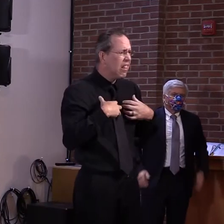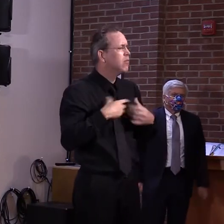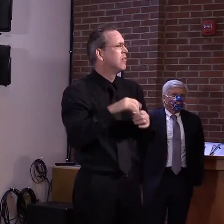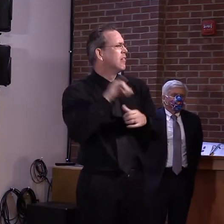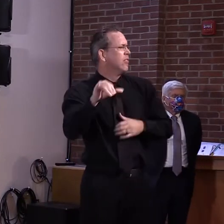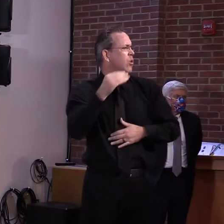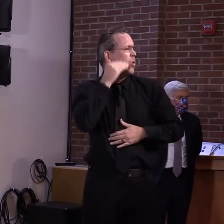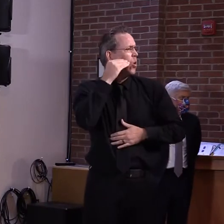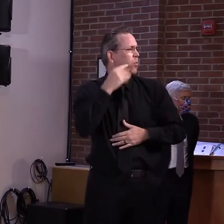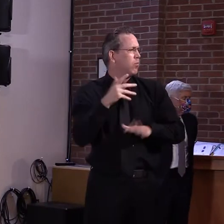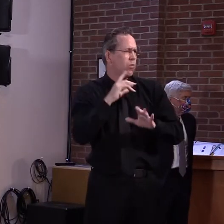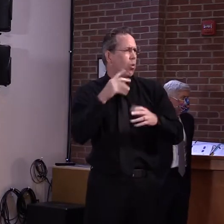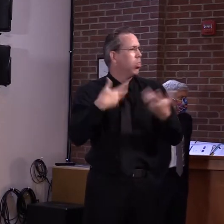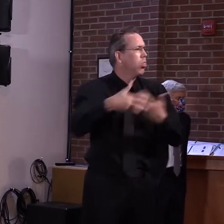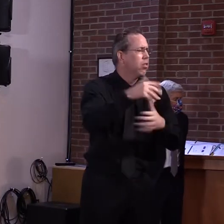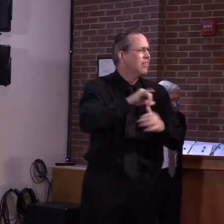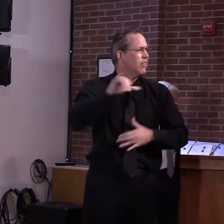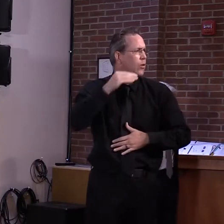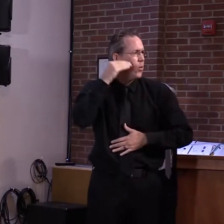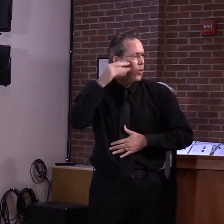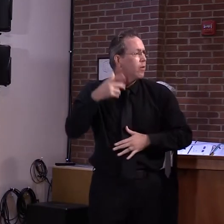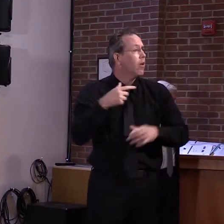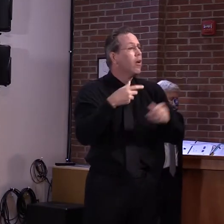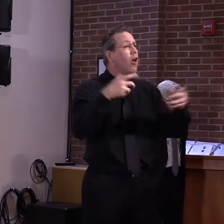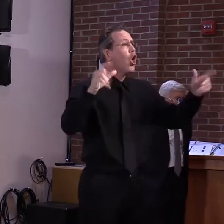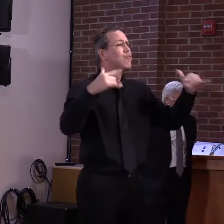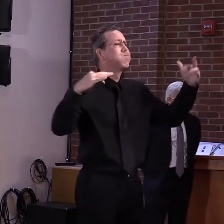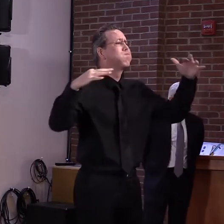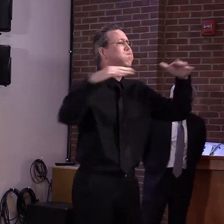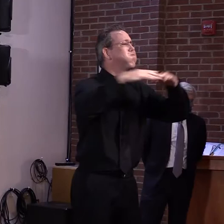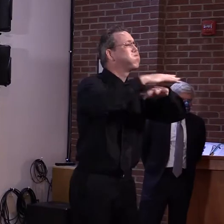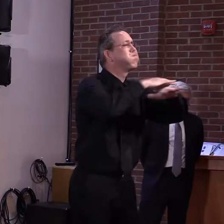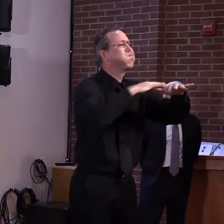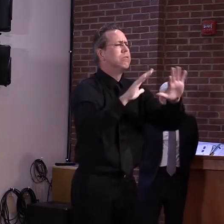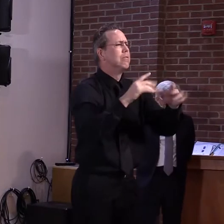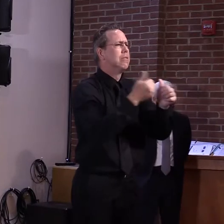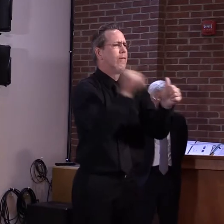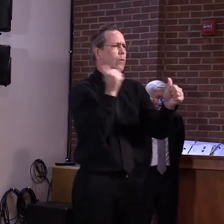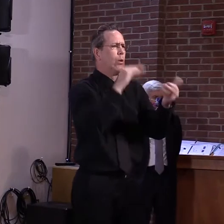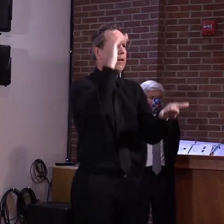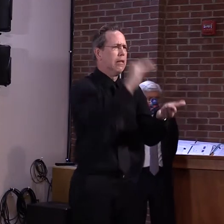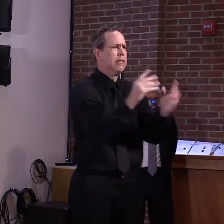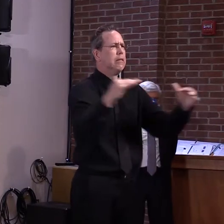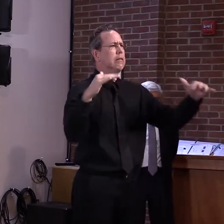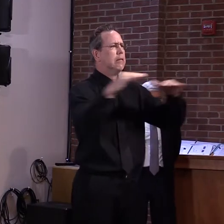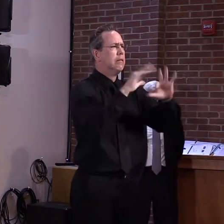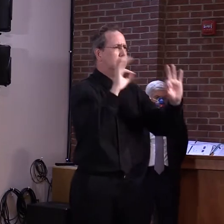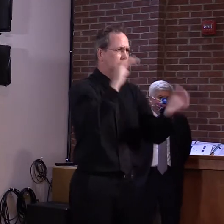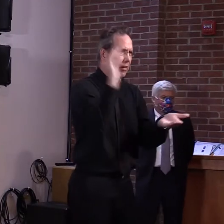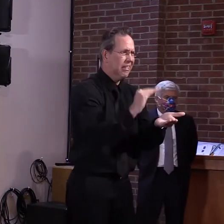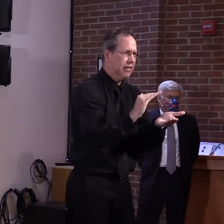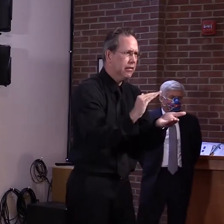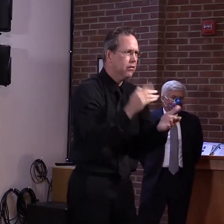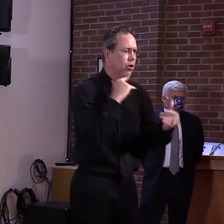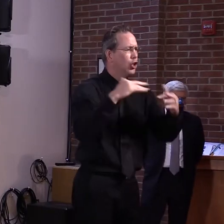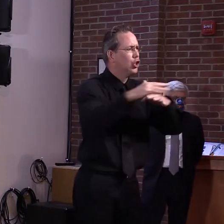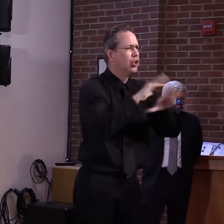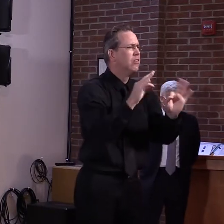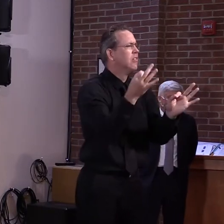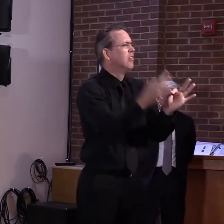gatherings. And don't travel to areas that have high case counts. It's really pretty simple when you think about